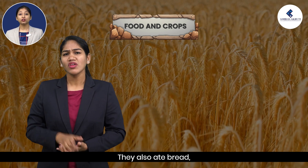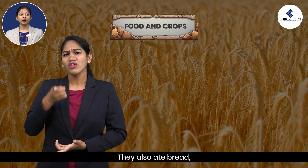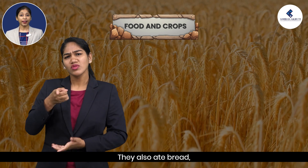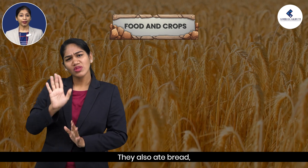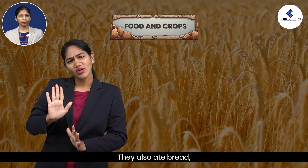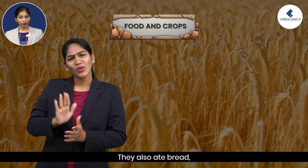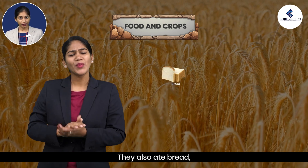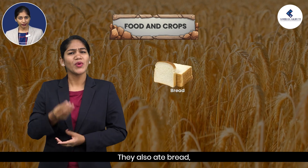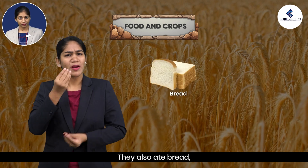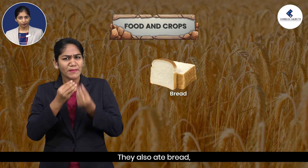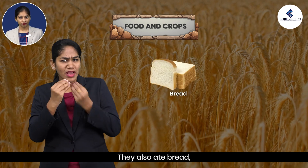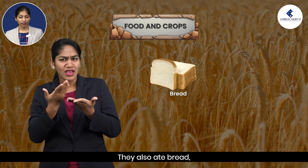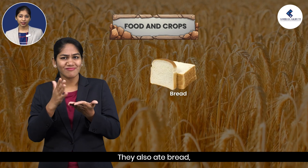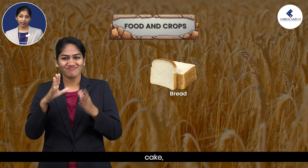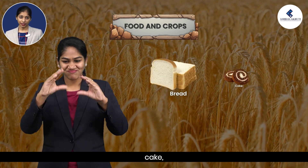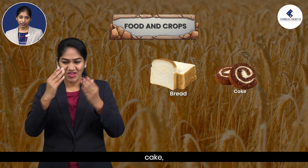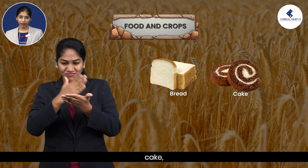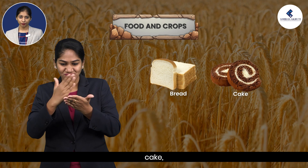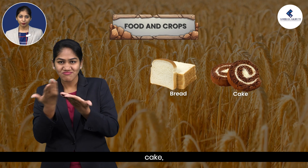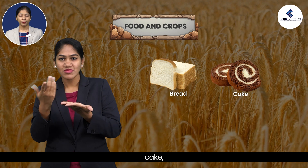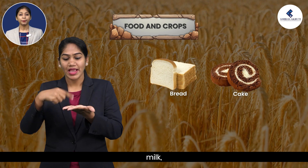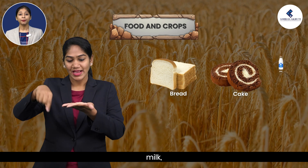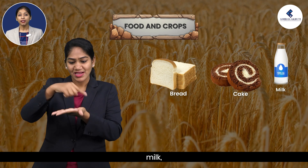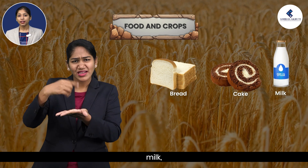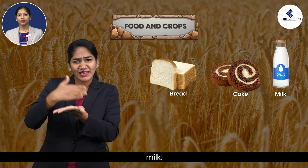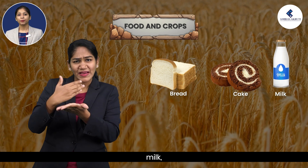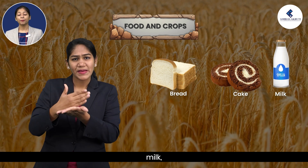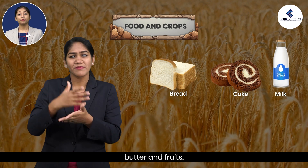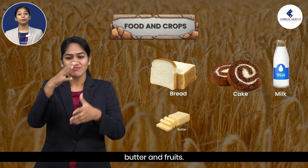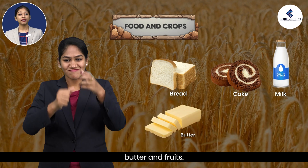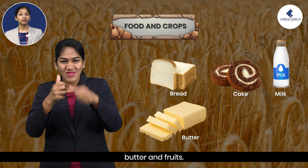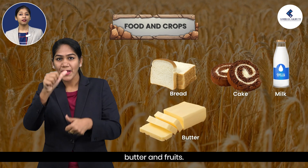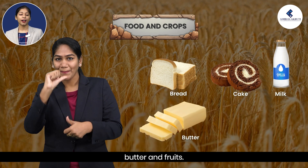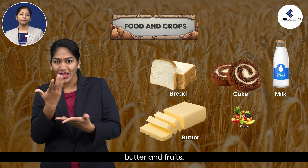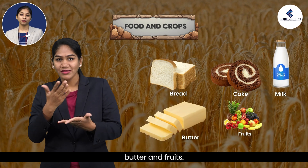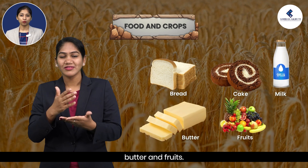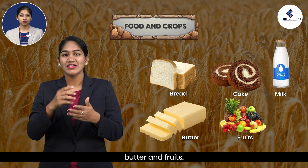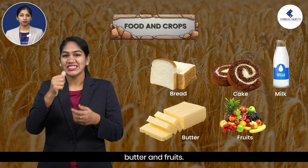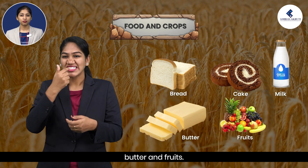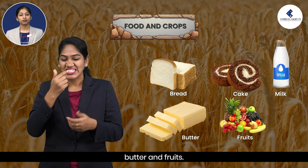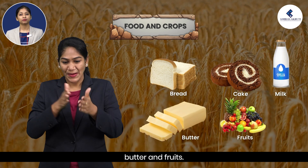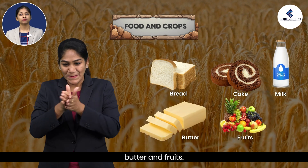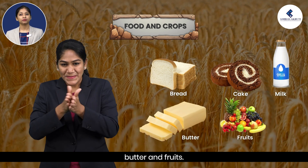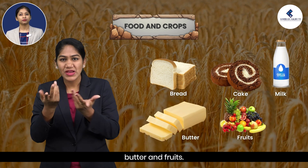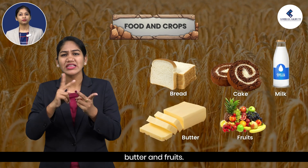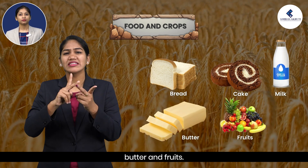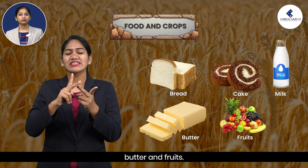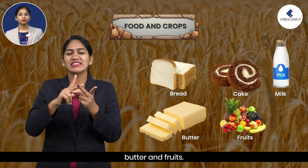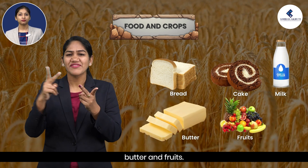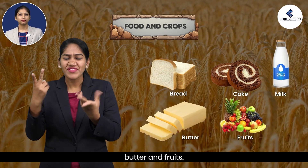They also ate bread, cake, milk, butter, and fruits.